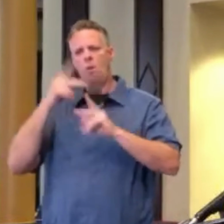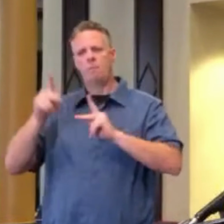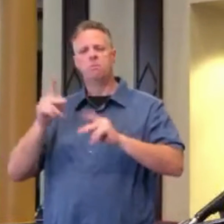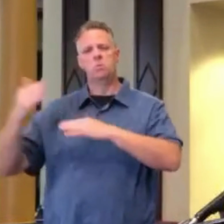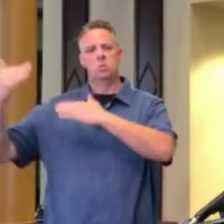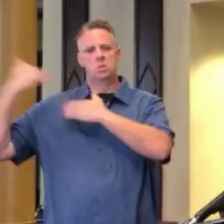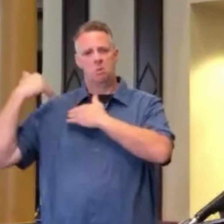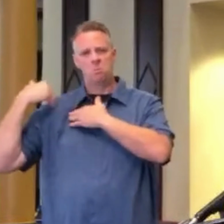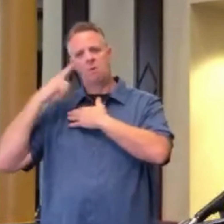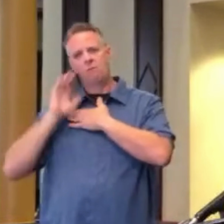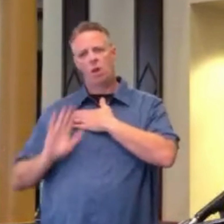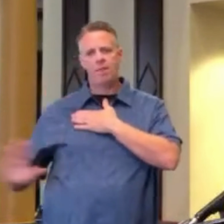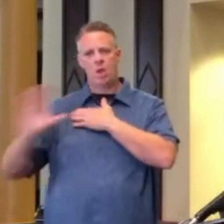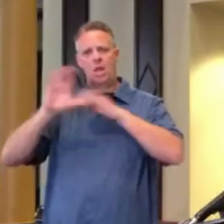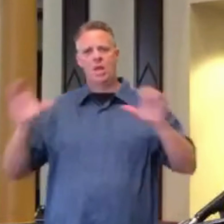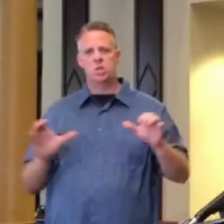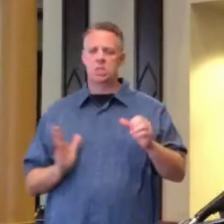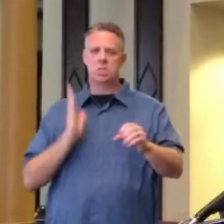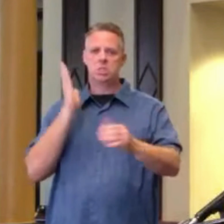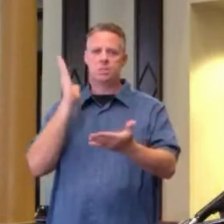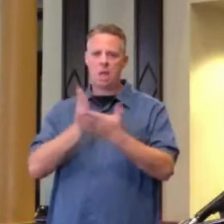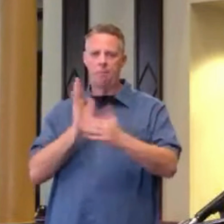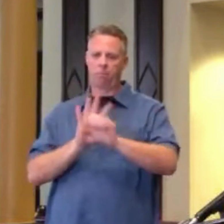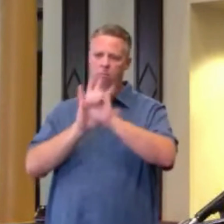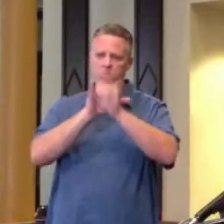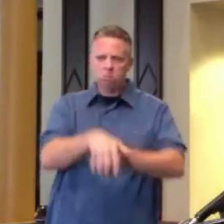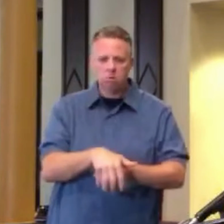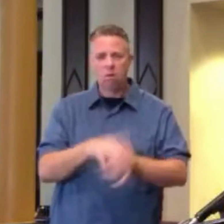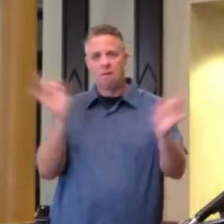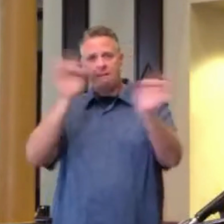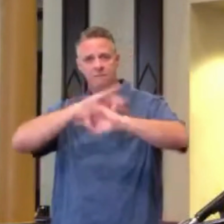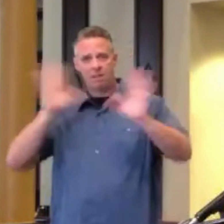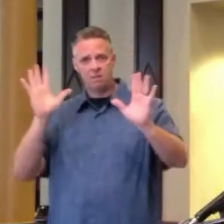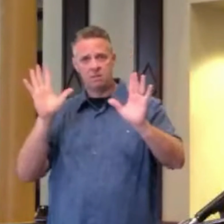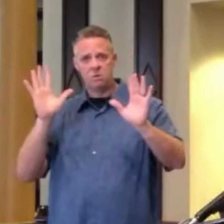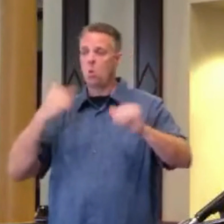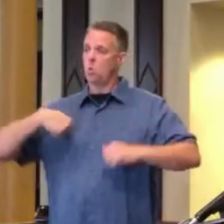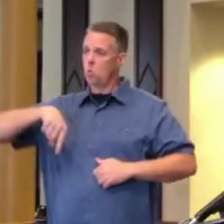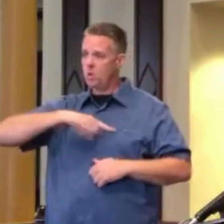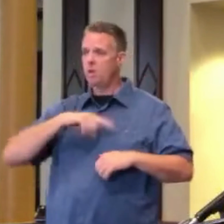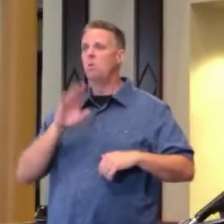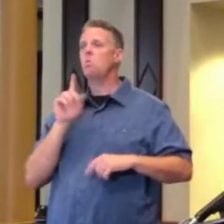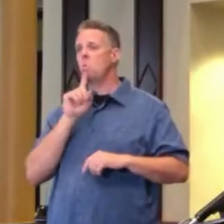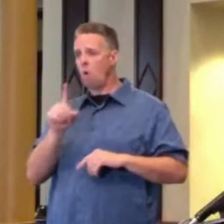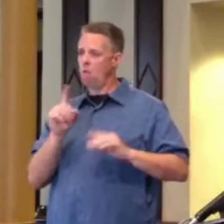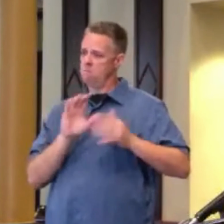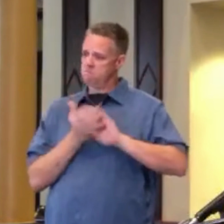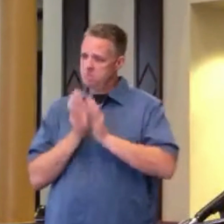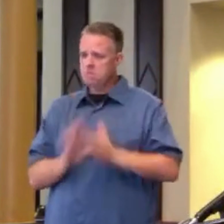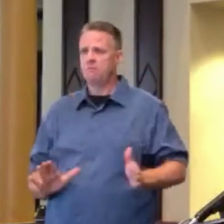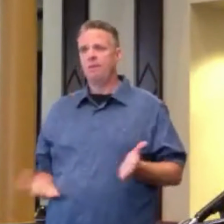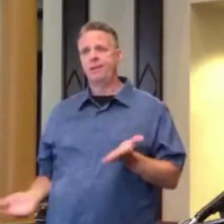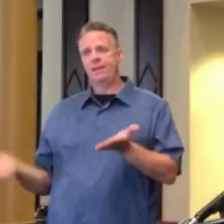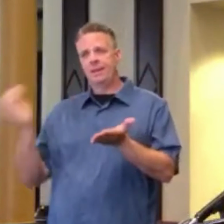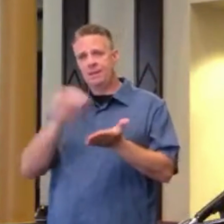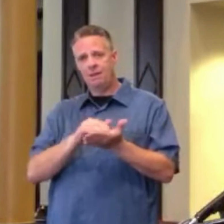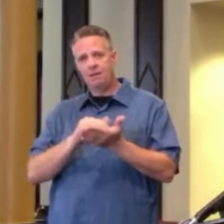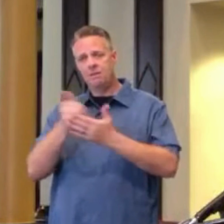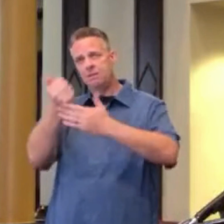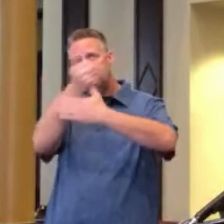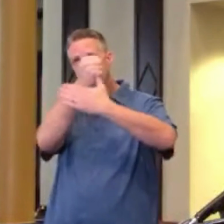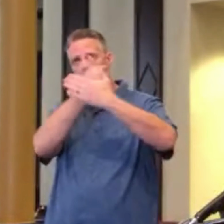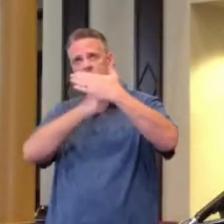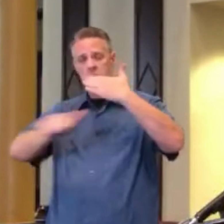accountable in stopping racism and violence, and we together are peaceful again under new leadership